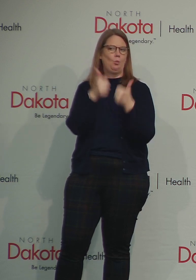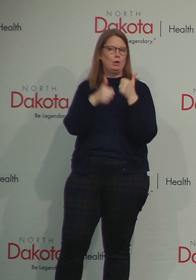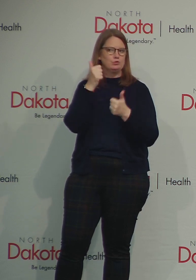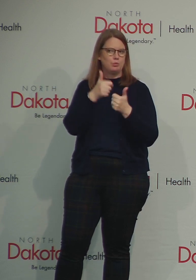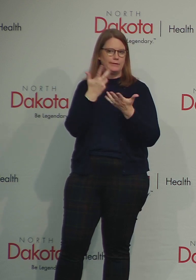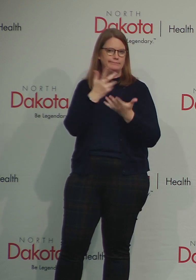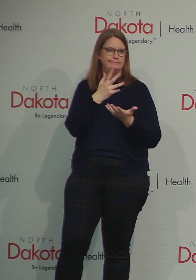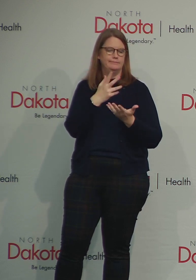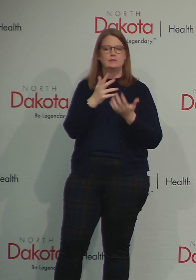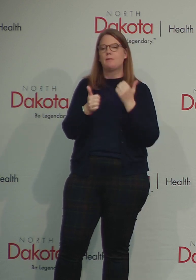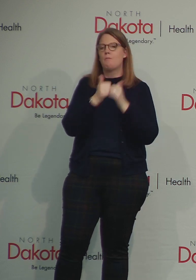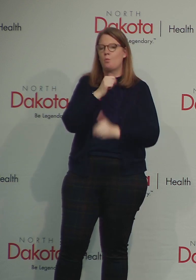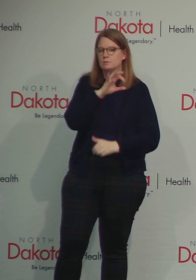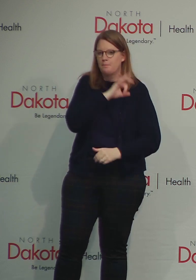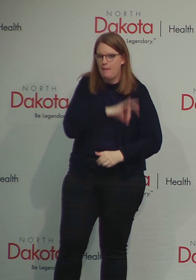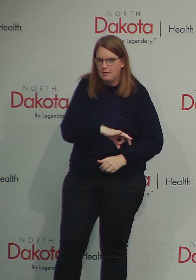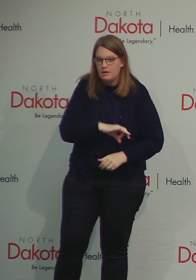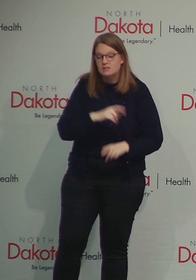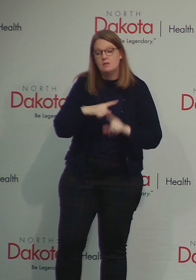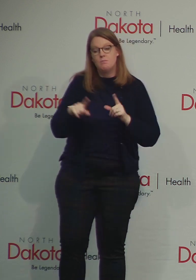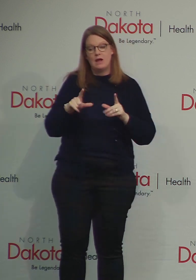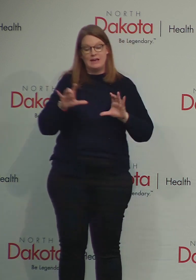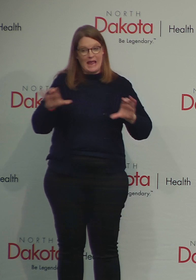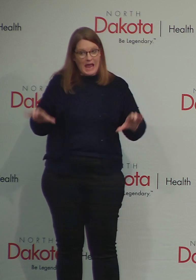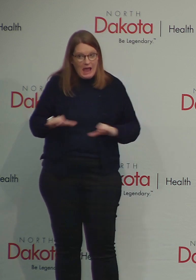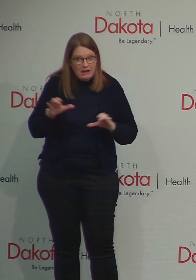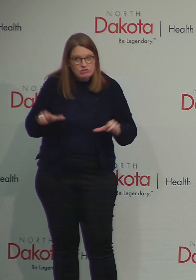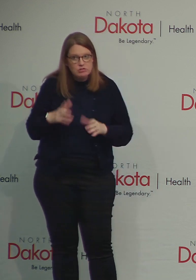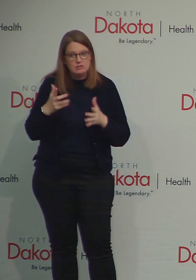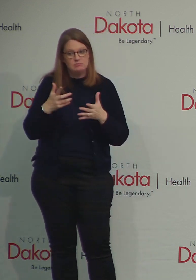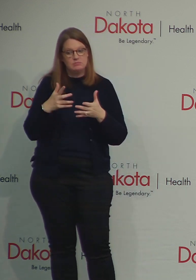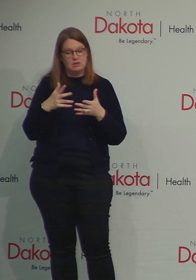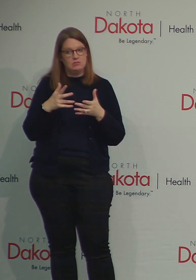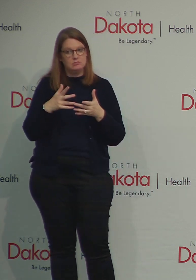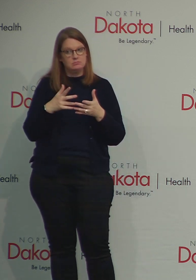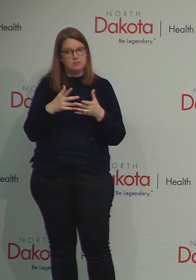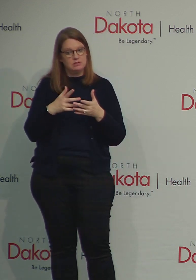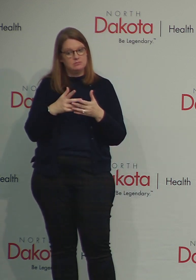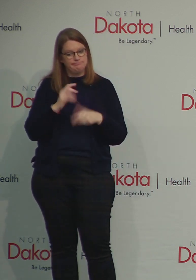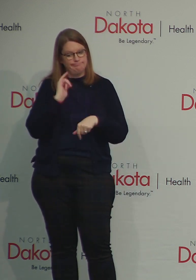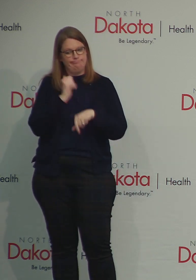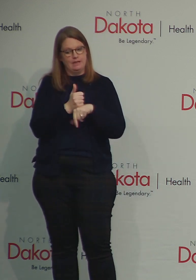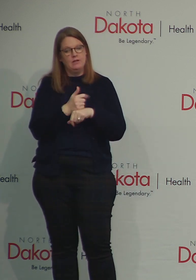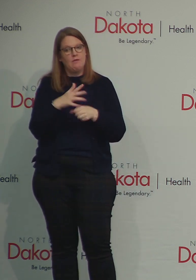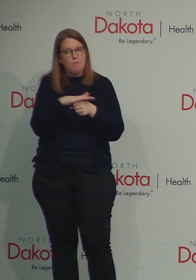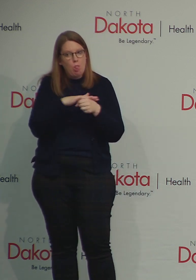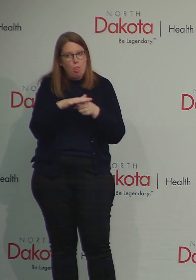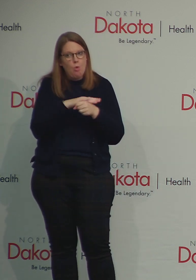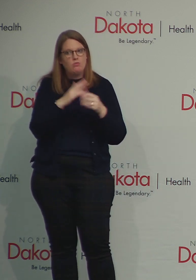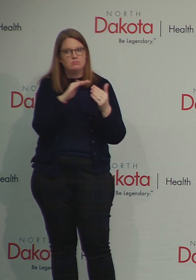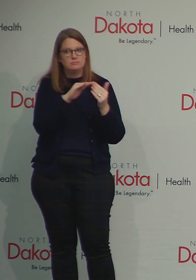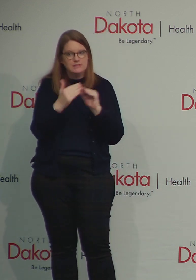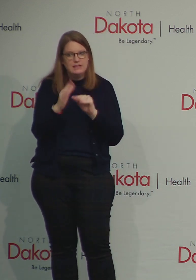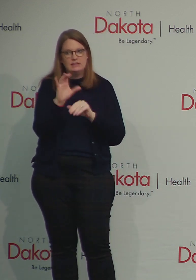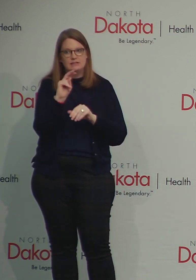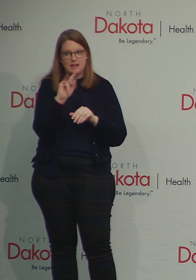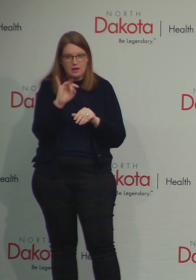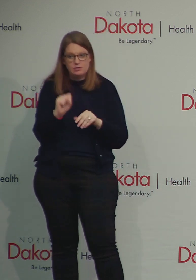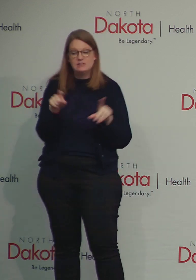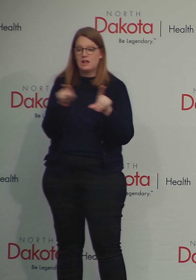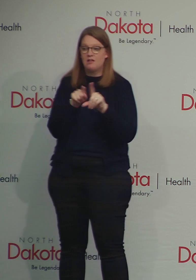and certainly actions taken by local entities prior to November 13th and the actions of individual citizens and their